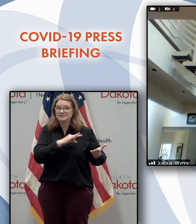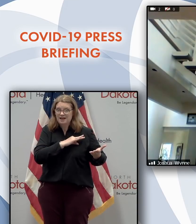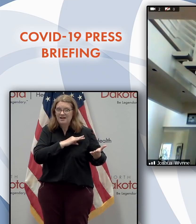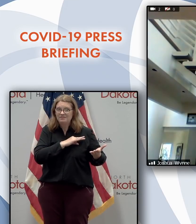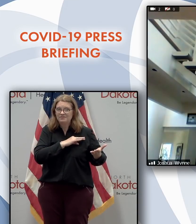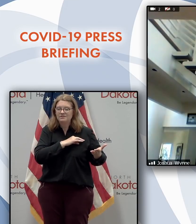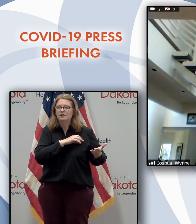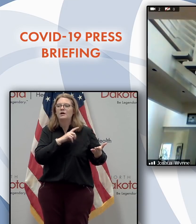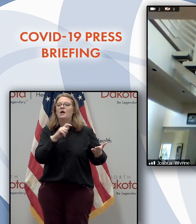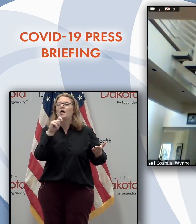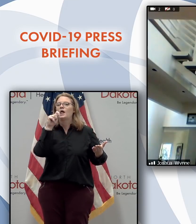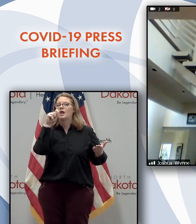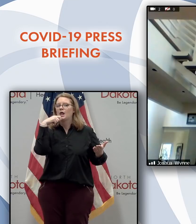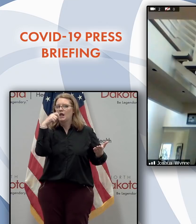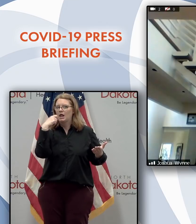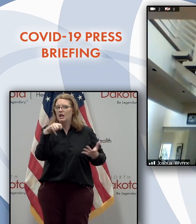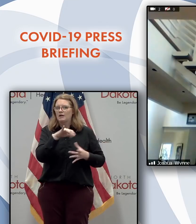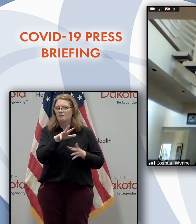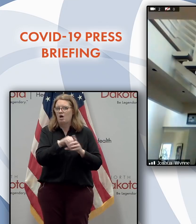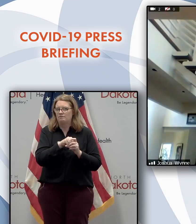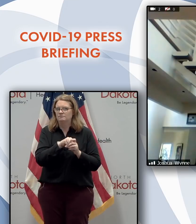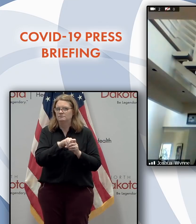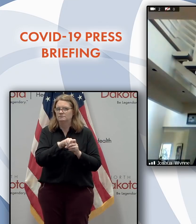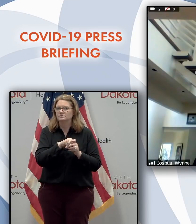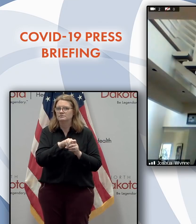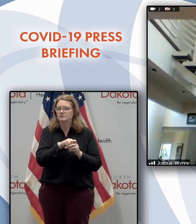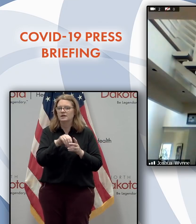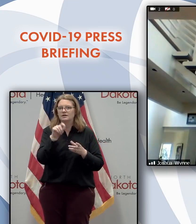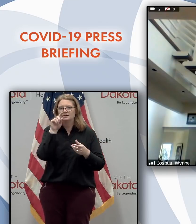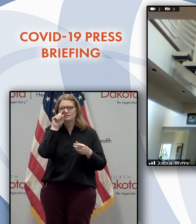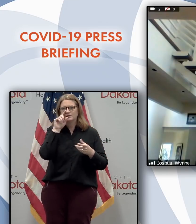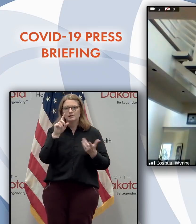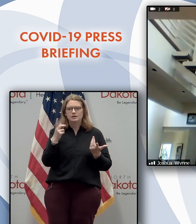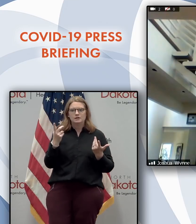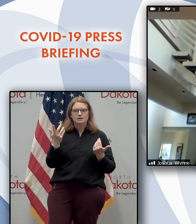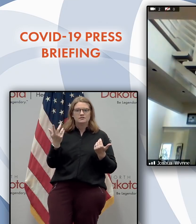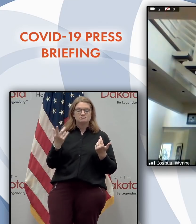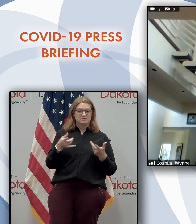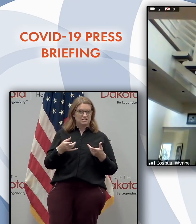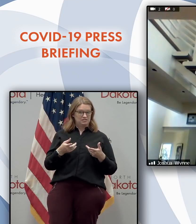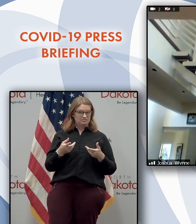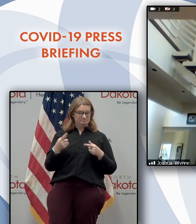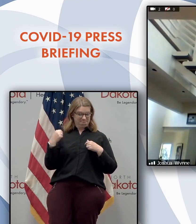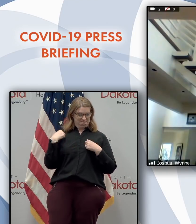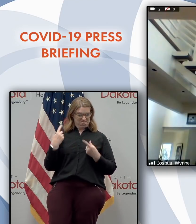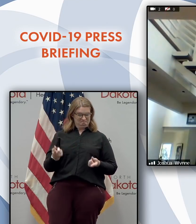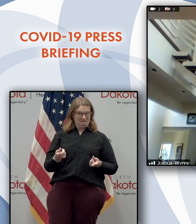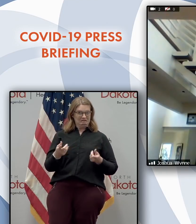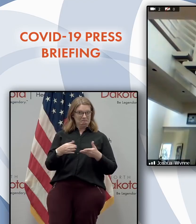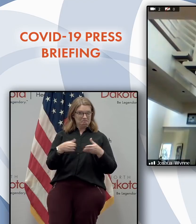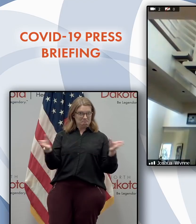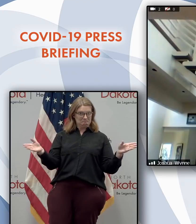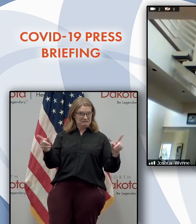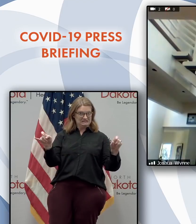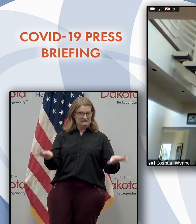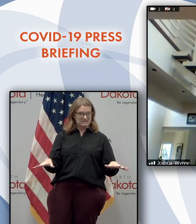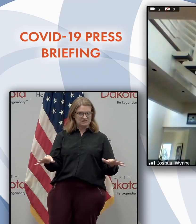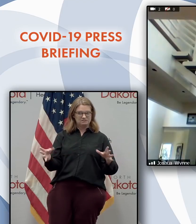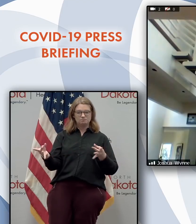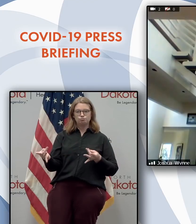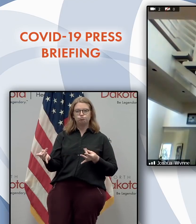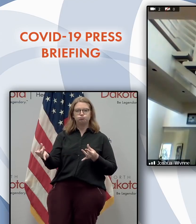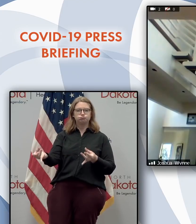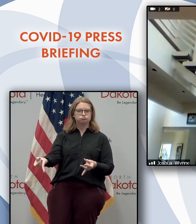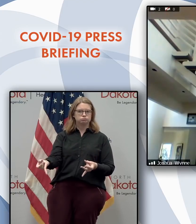in this testing. It has run very smoothly throughout the state, and we think the students, along